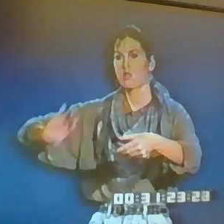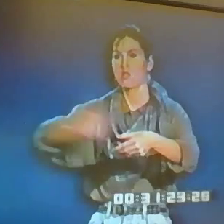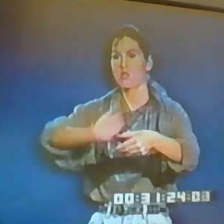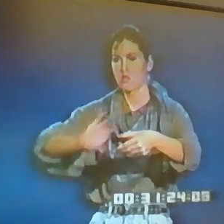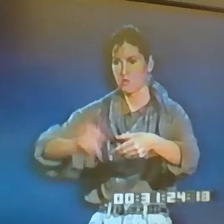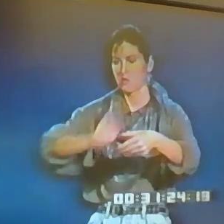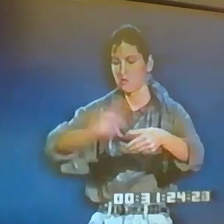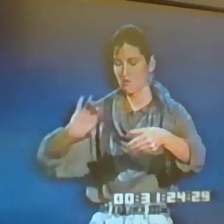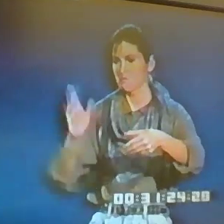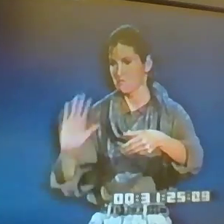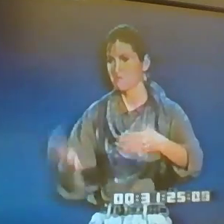the tail.